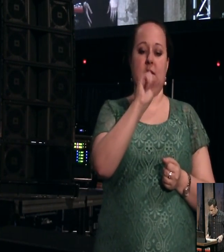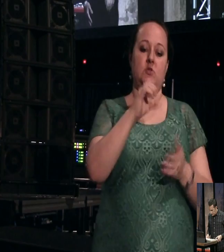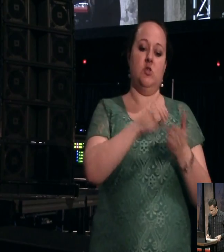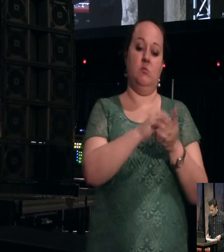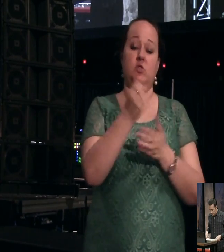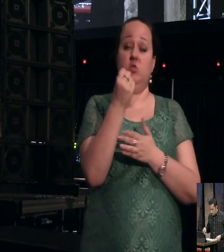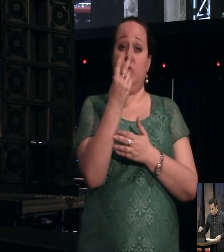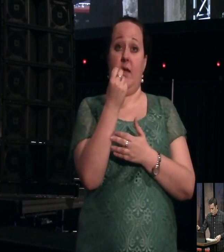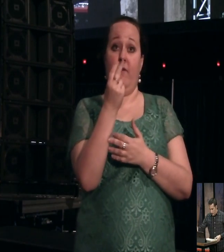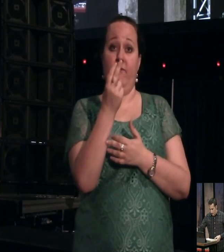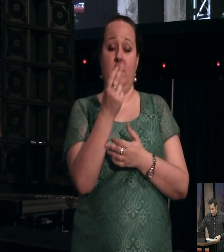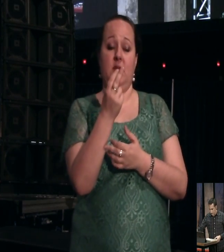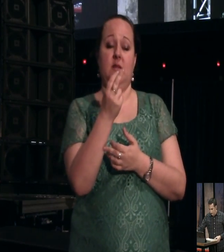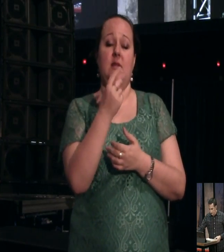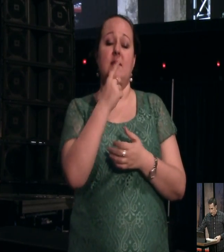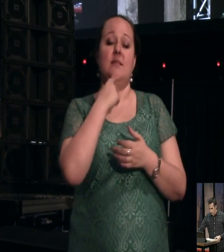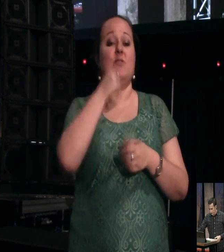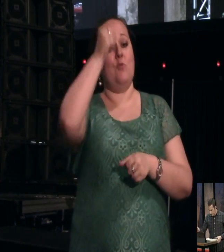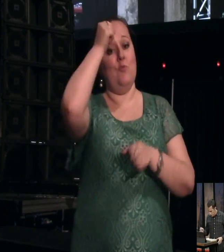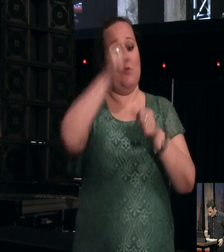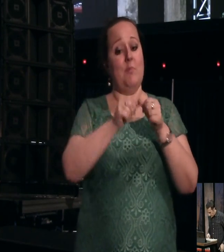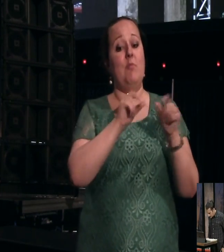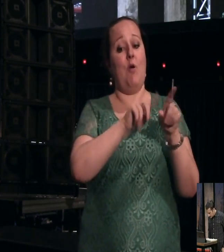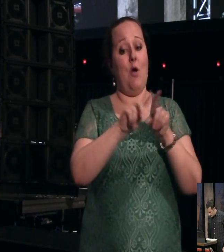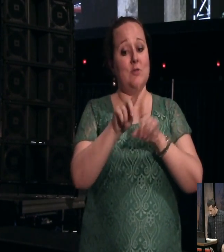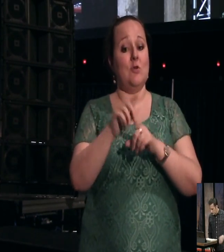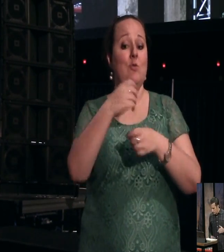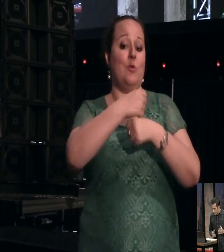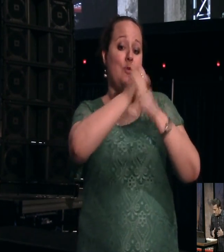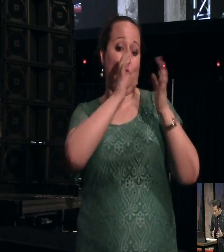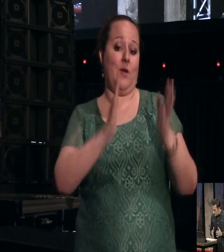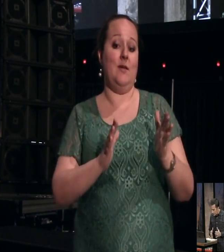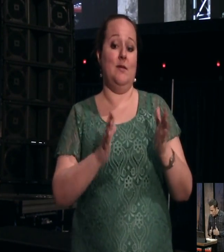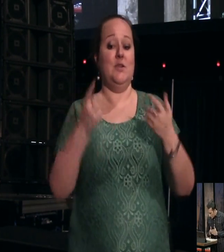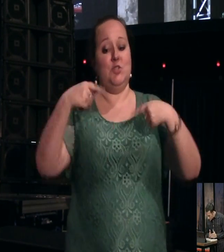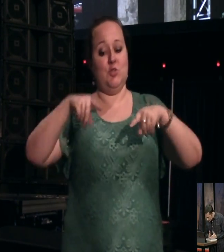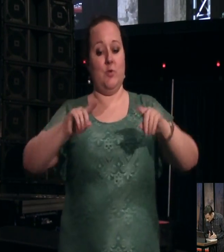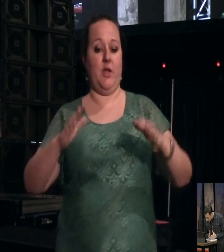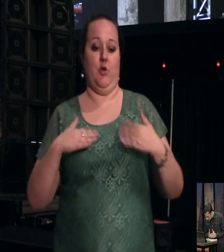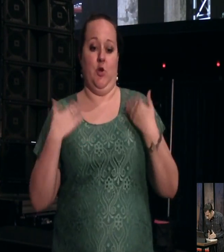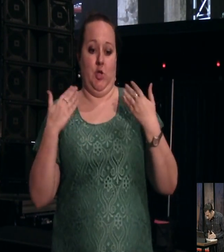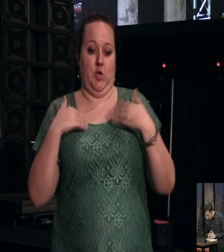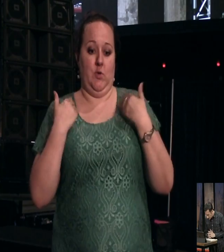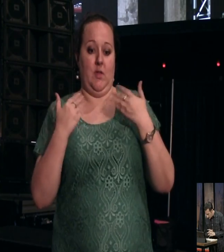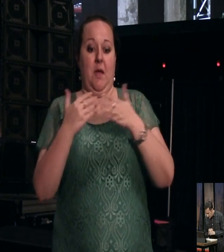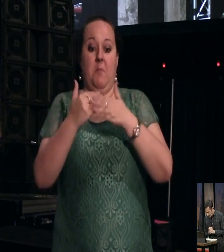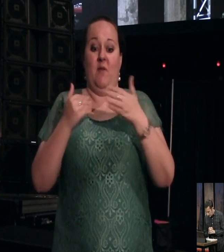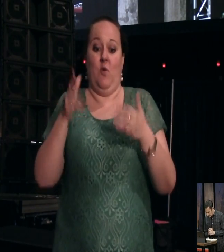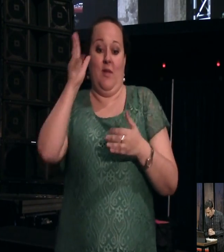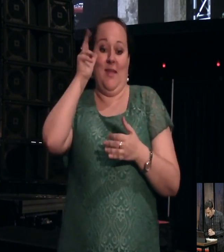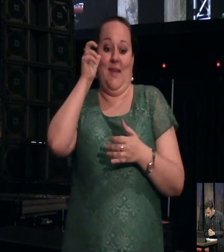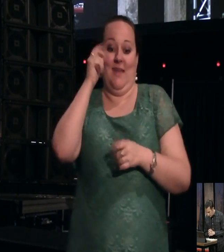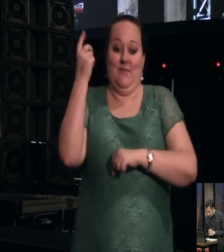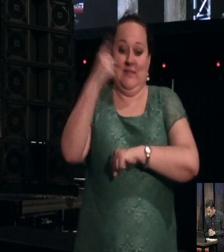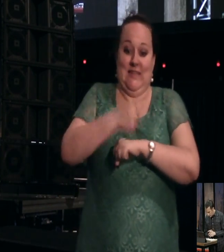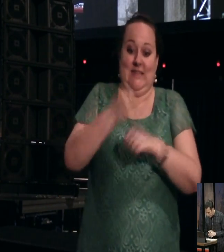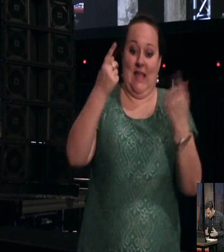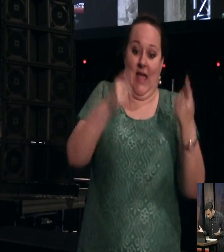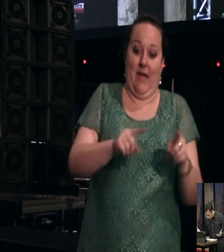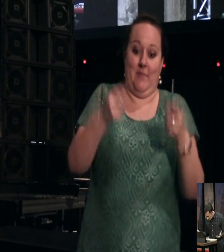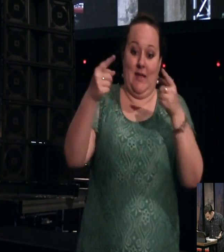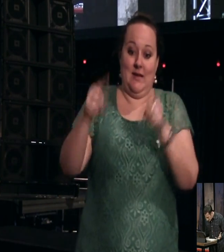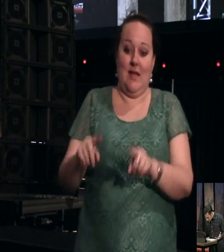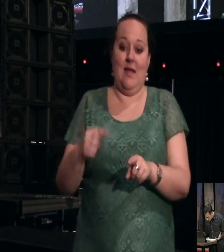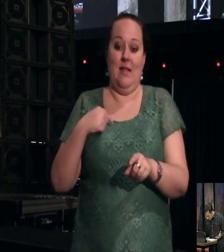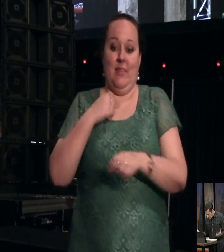in Ecclesiastes 12, verse 1. He says this: remember also your Creator in the days of your youth,